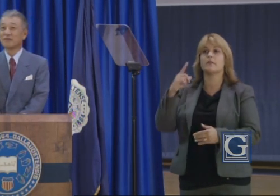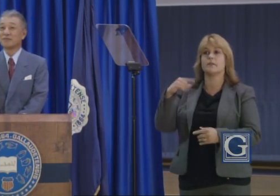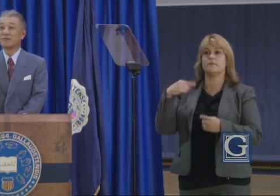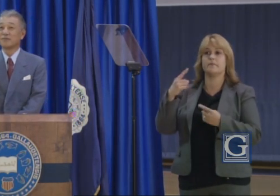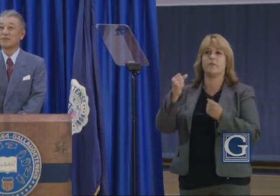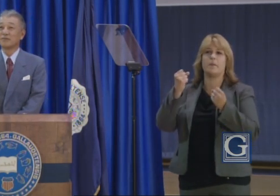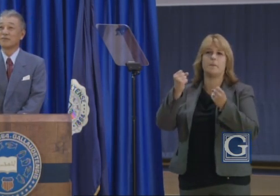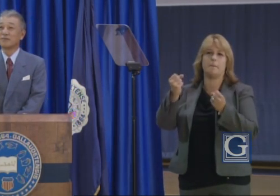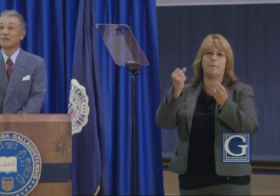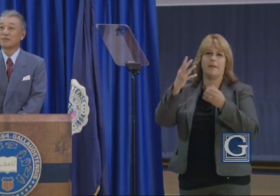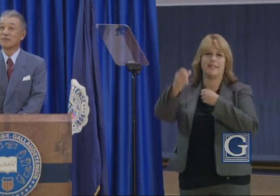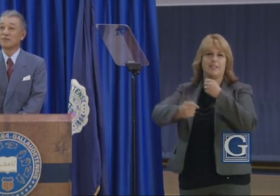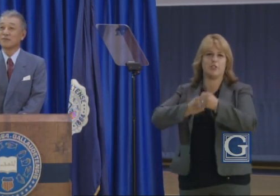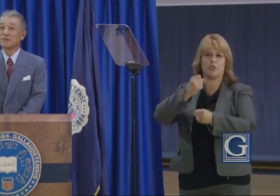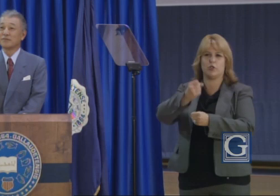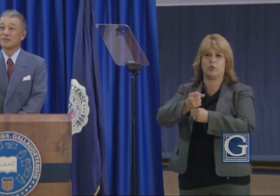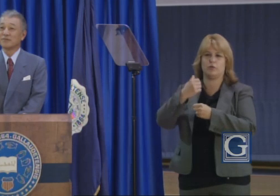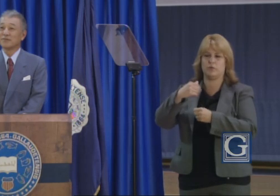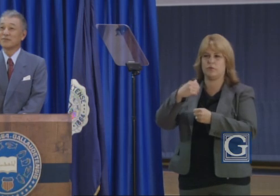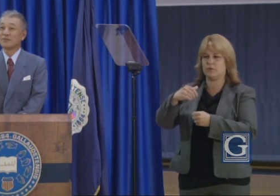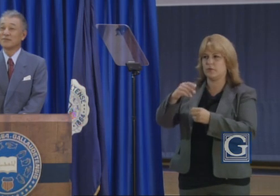so greatly respected President Hurwitz.